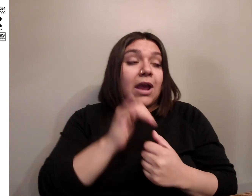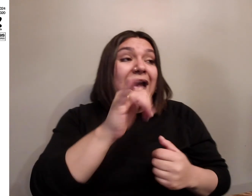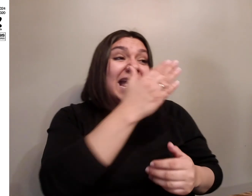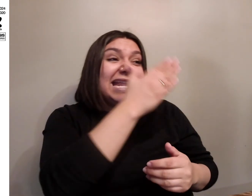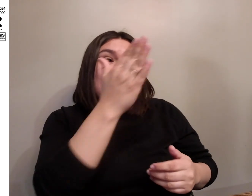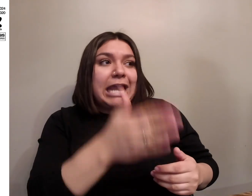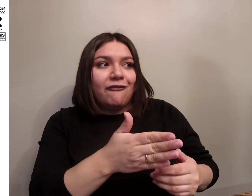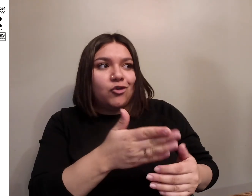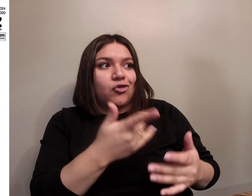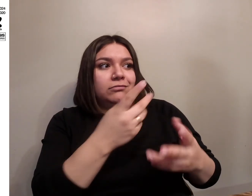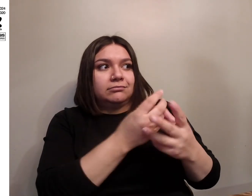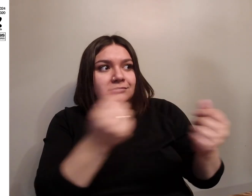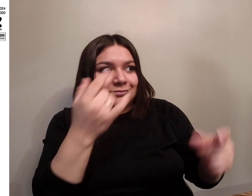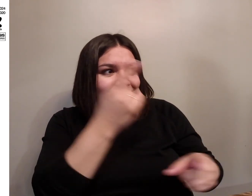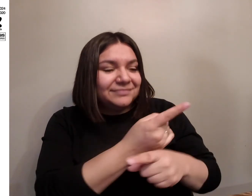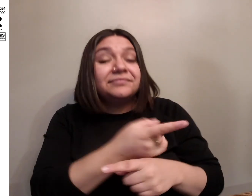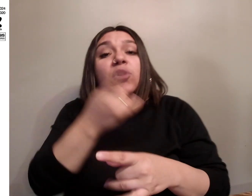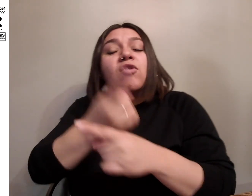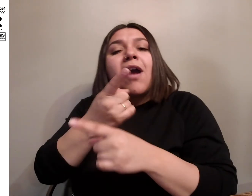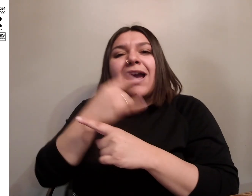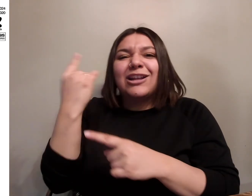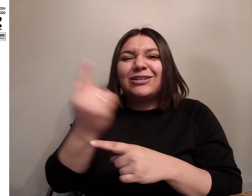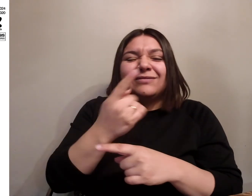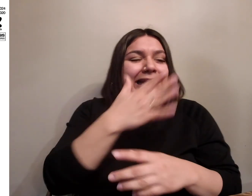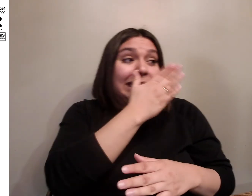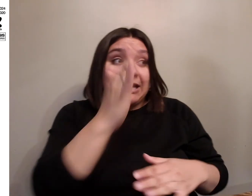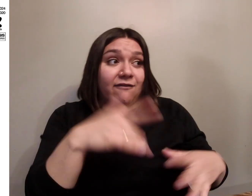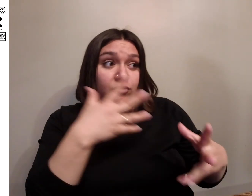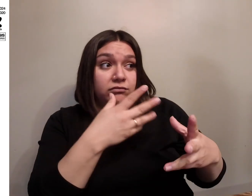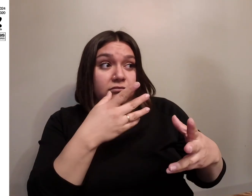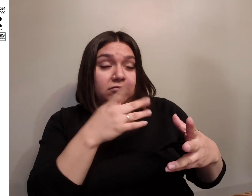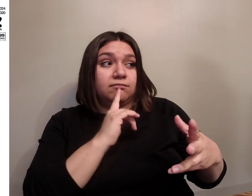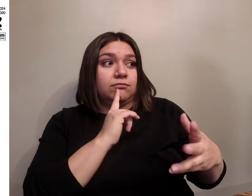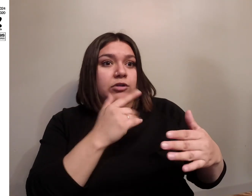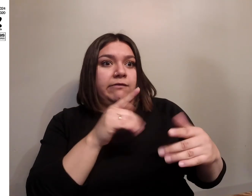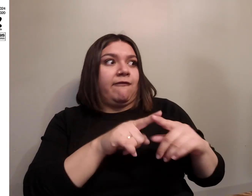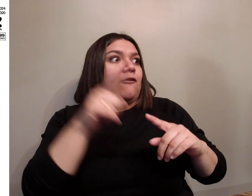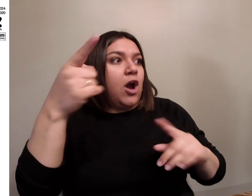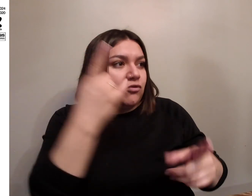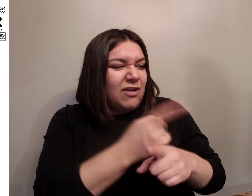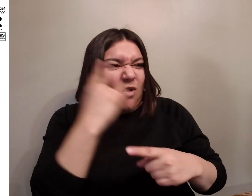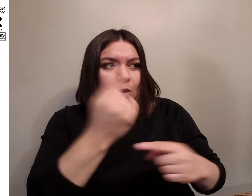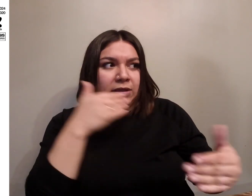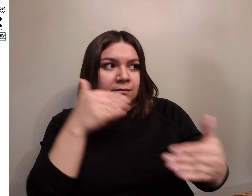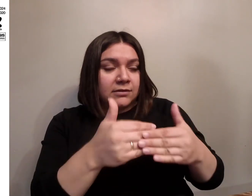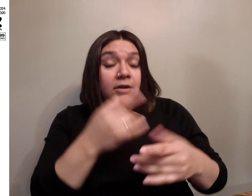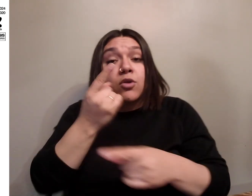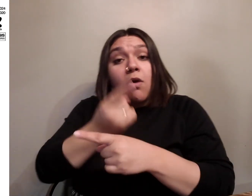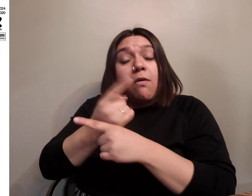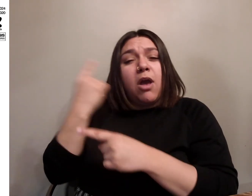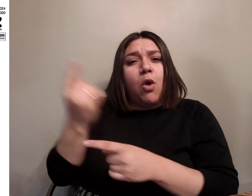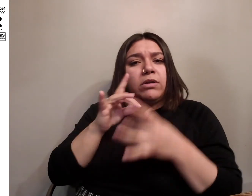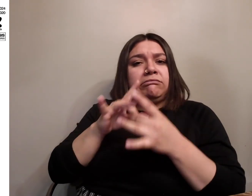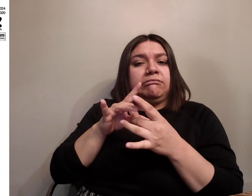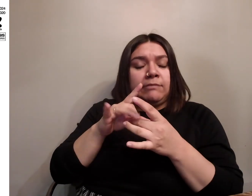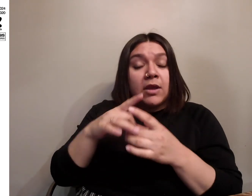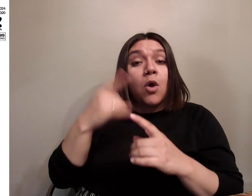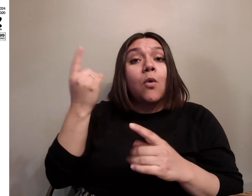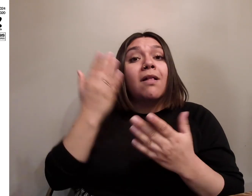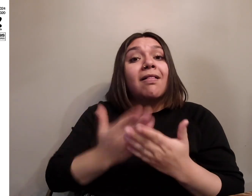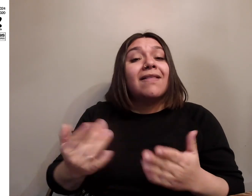go away. It's never far away. Yeah, it's never far away. And one of